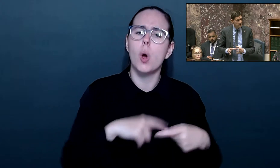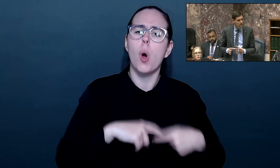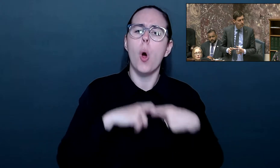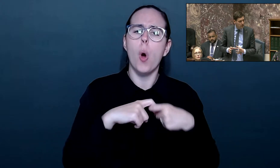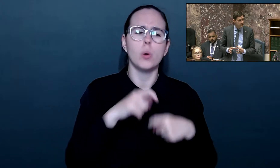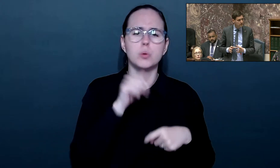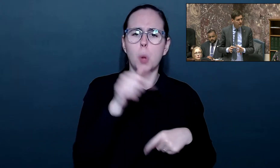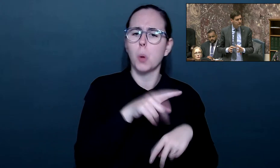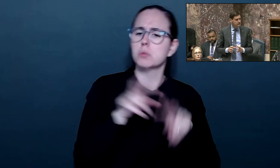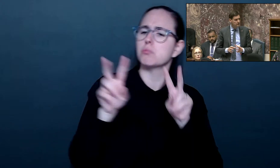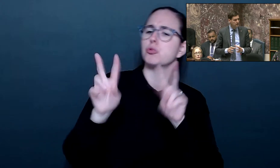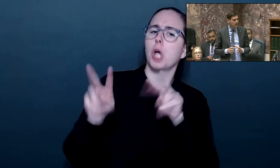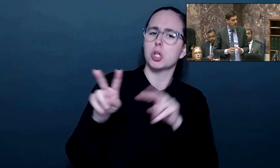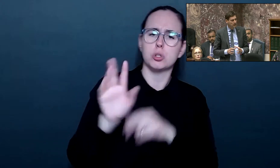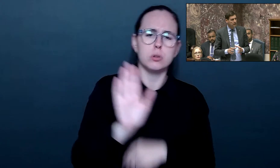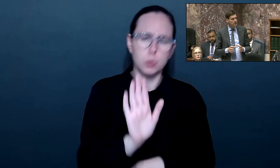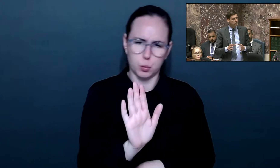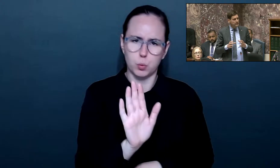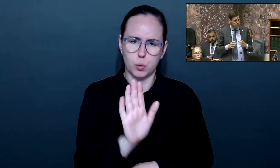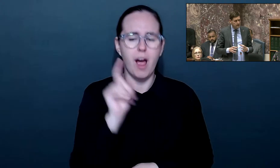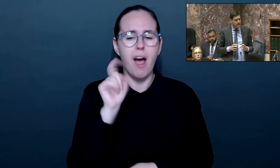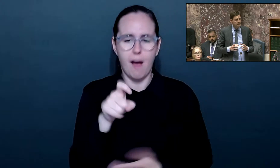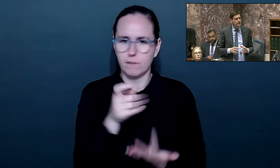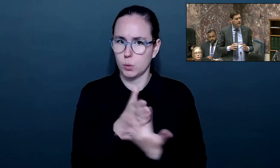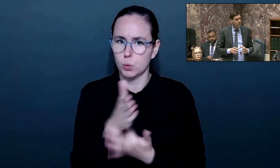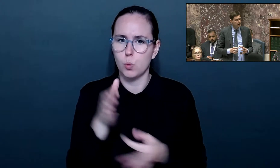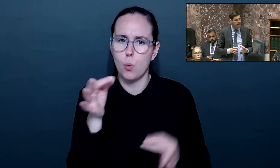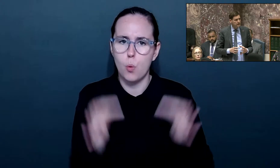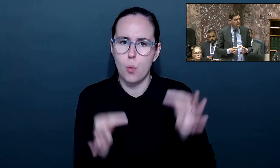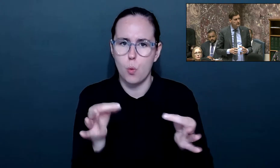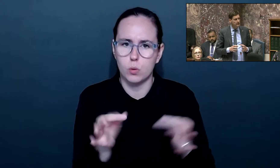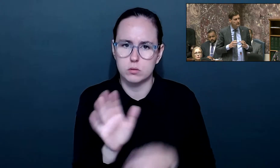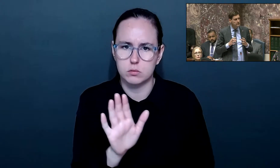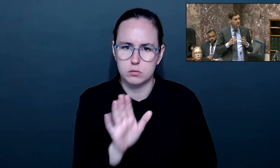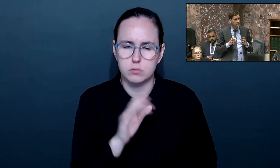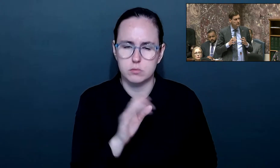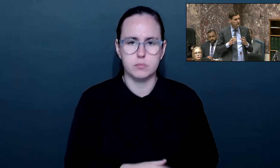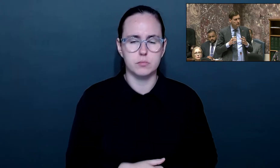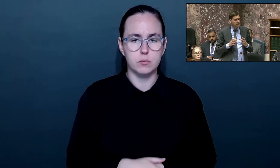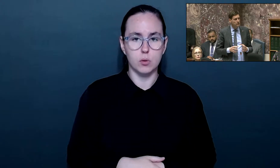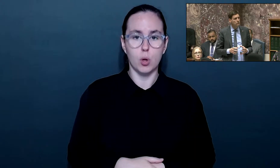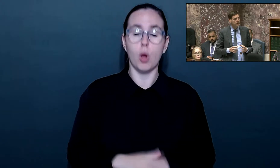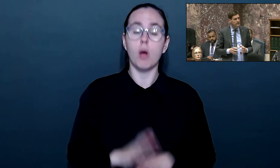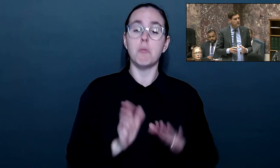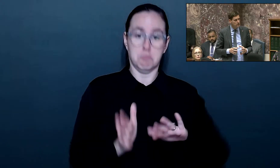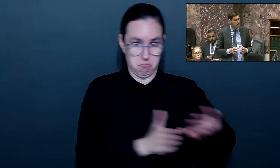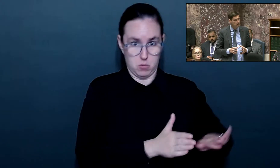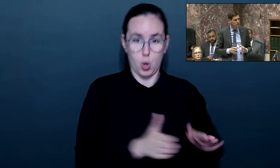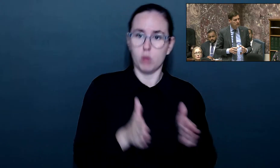For mental health broadly in the province, do we really need an inquiry to tell us what